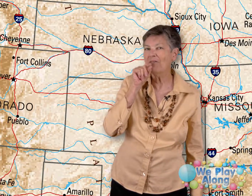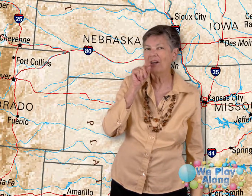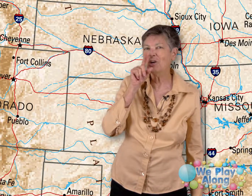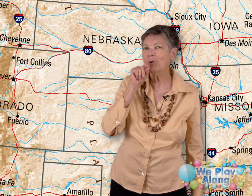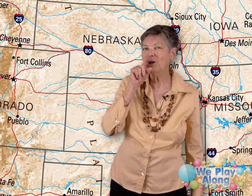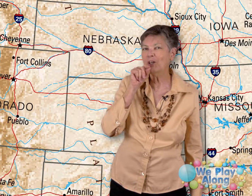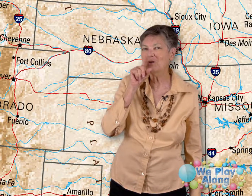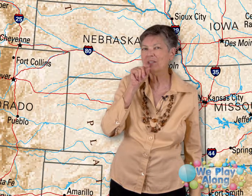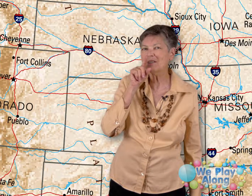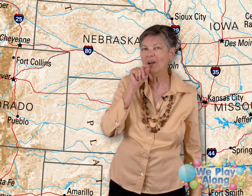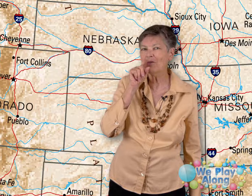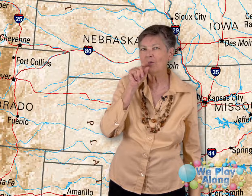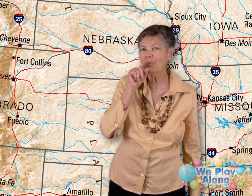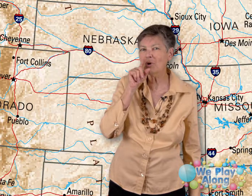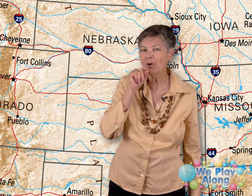And here we're going to use the sign for bird.